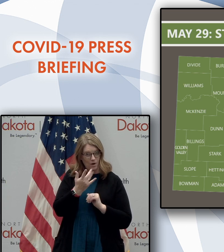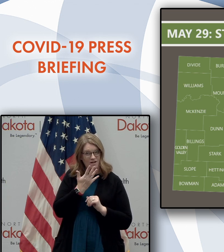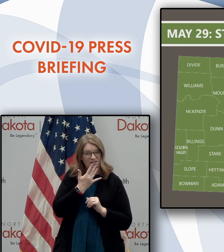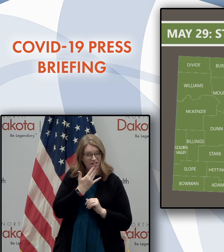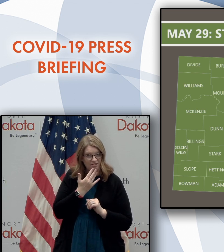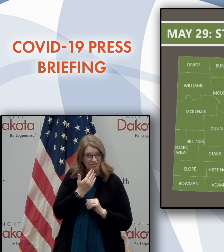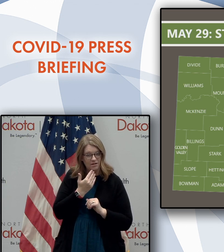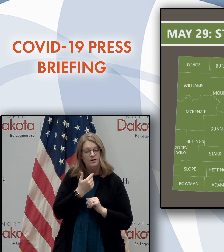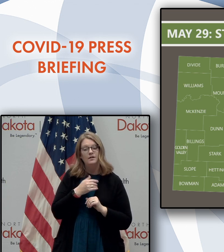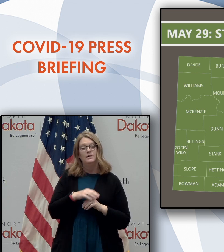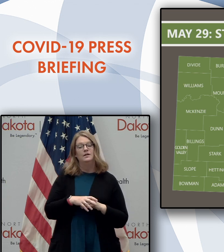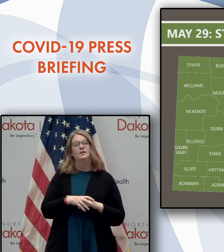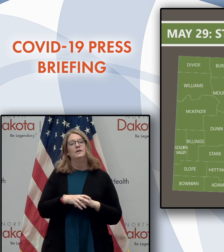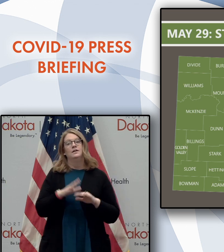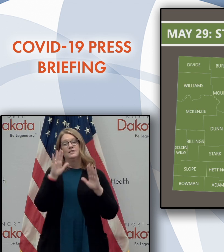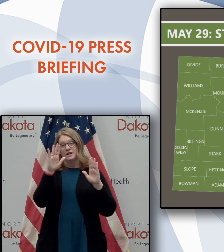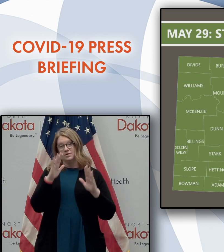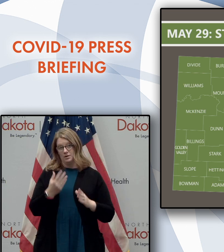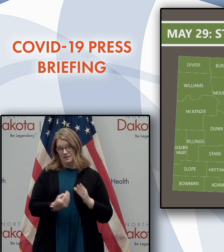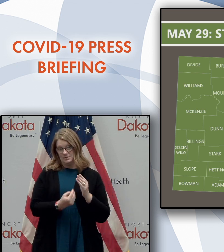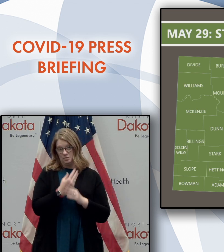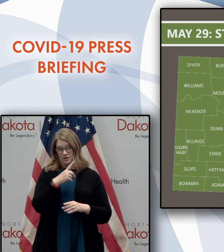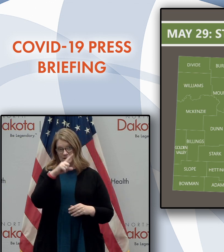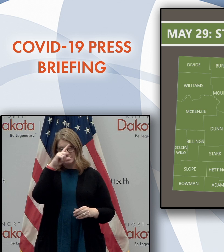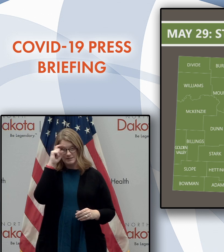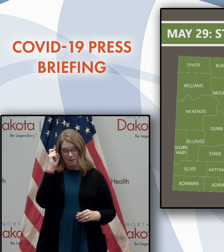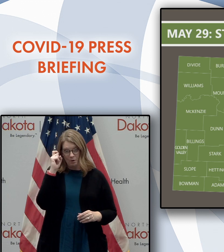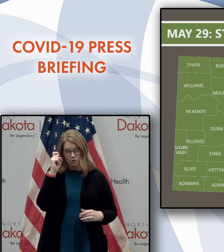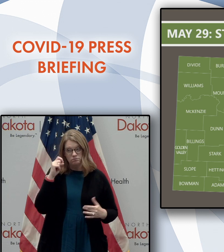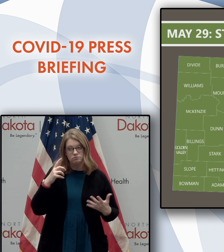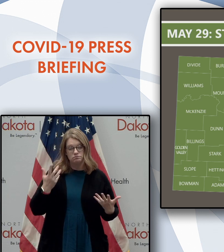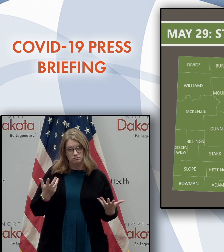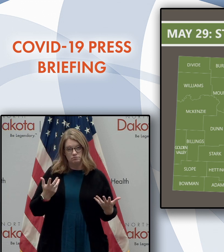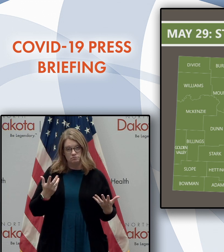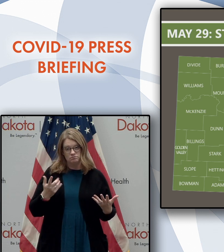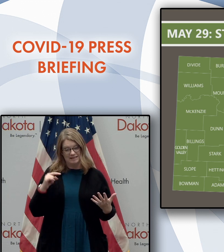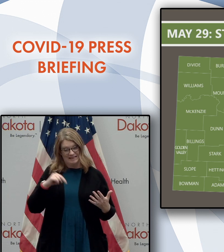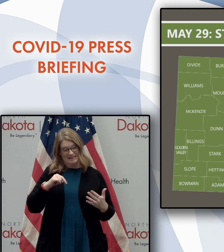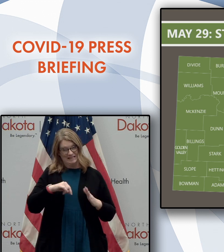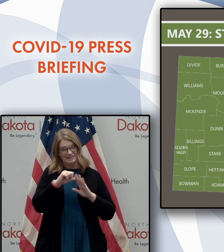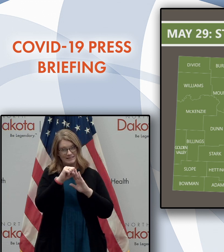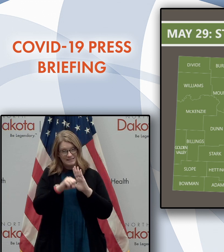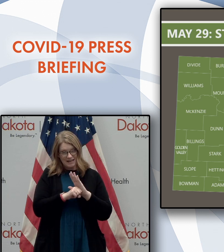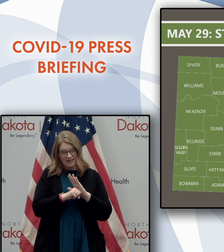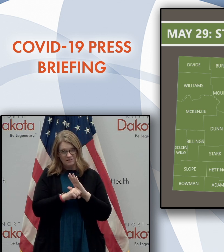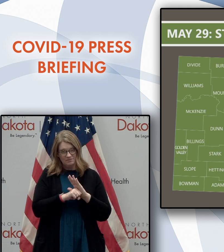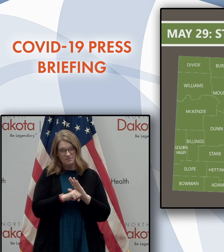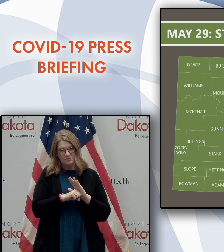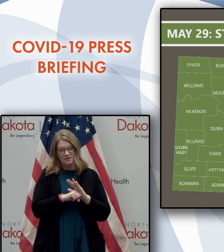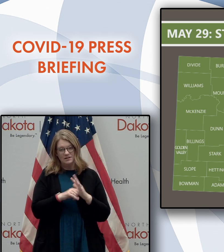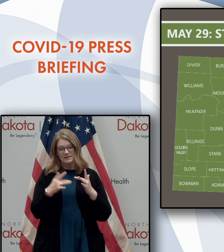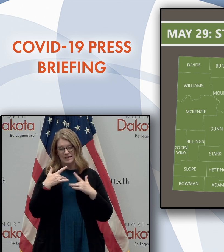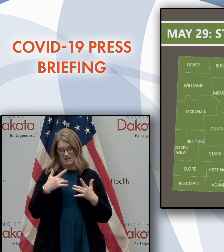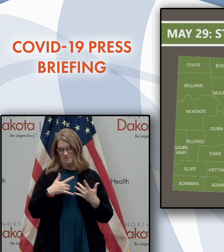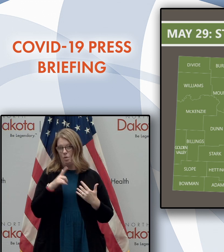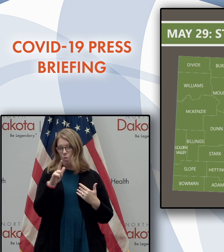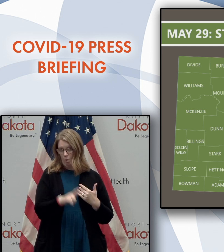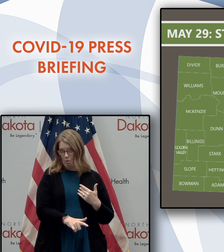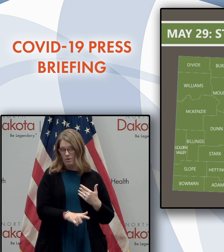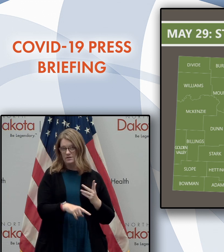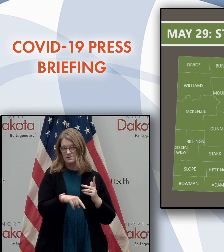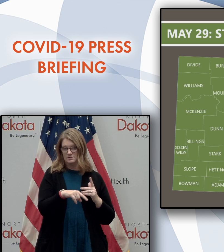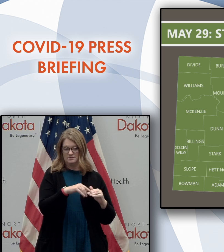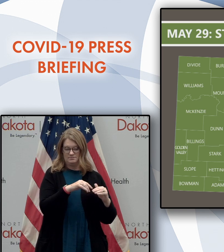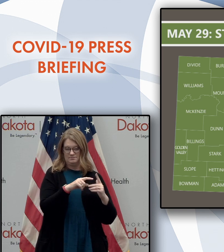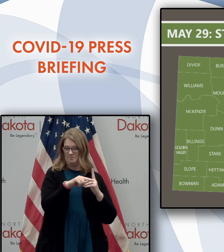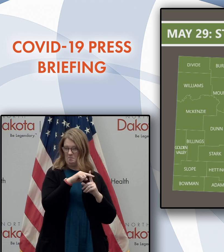Because of that great spring and summer we had, we were one of the states nationwide that had among the lowest positivity rate